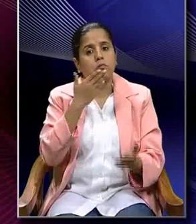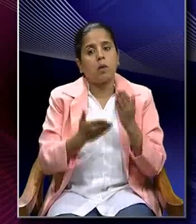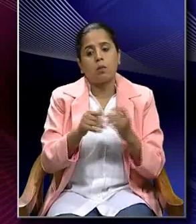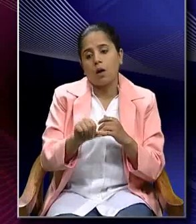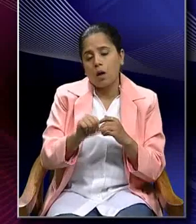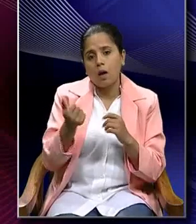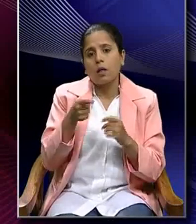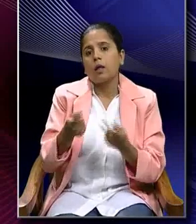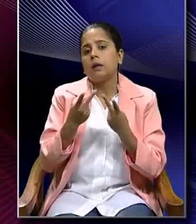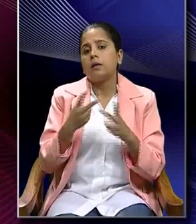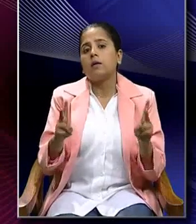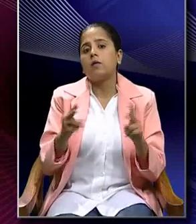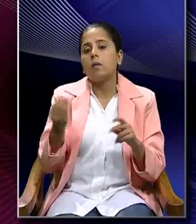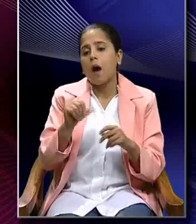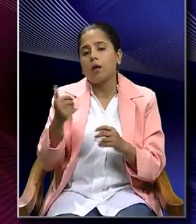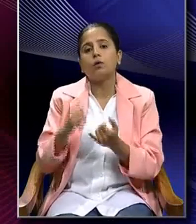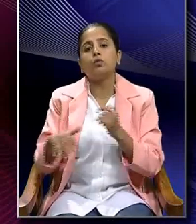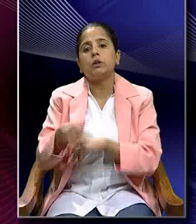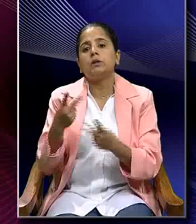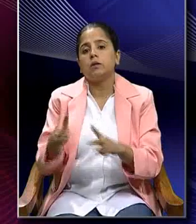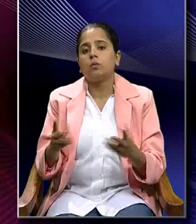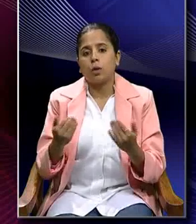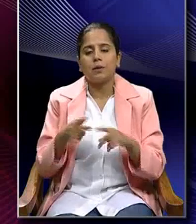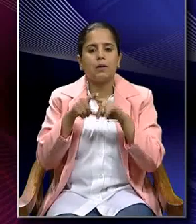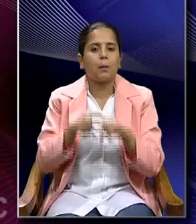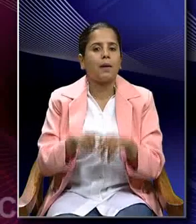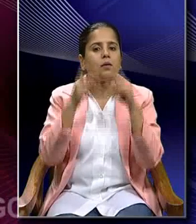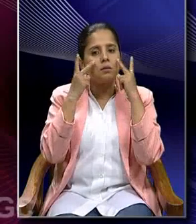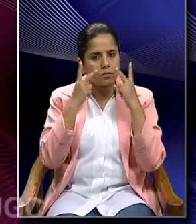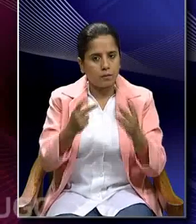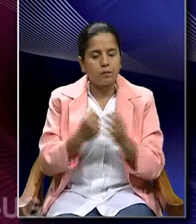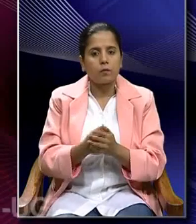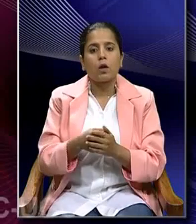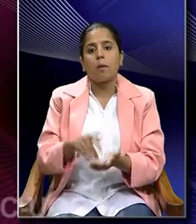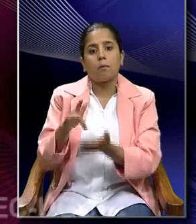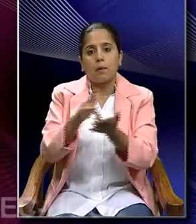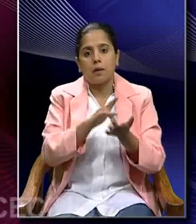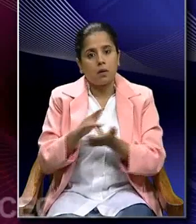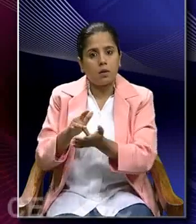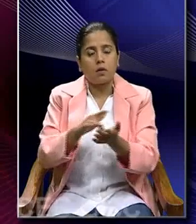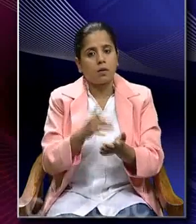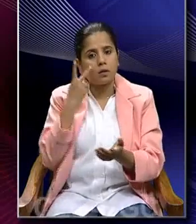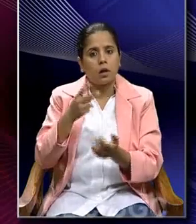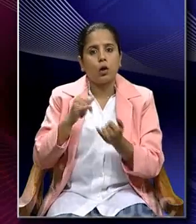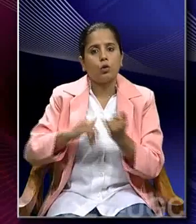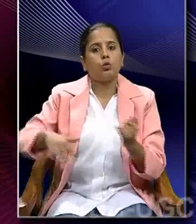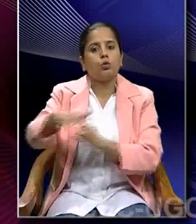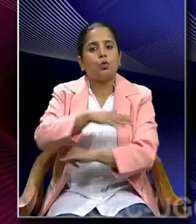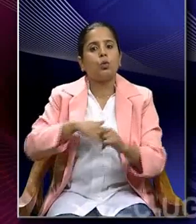be different from another depending upon the location within the social